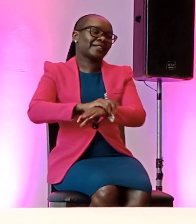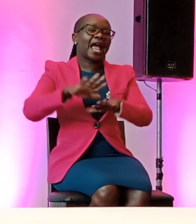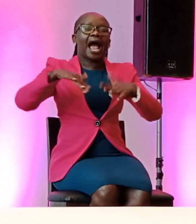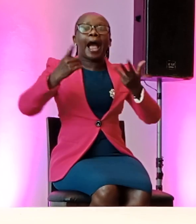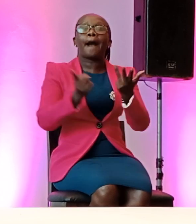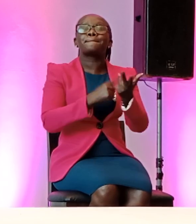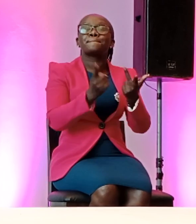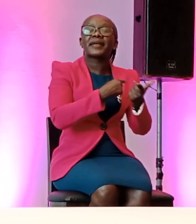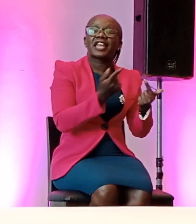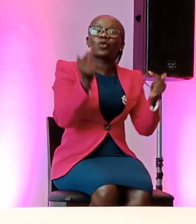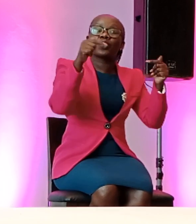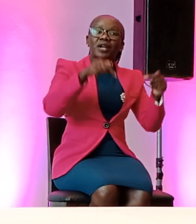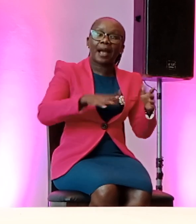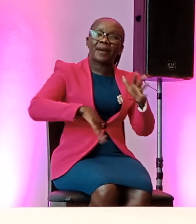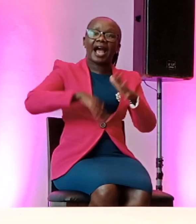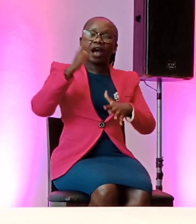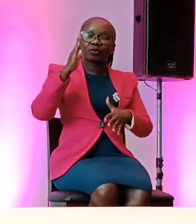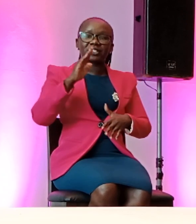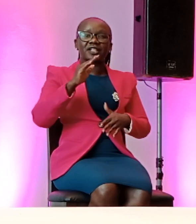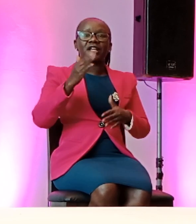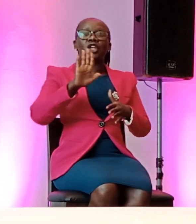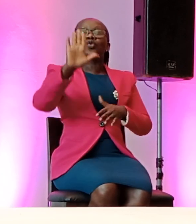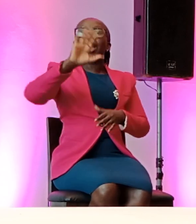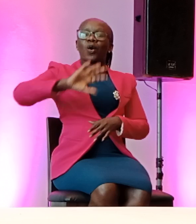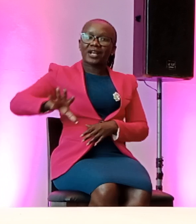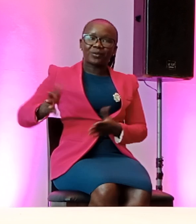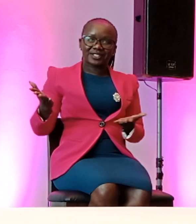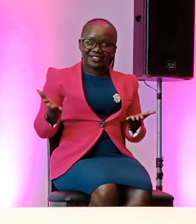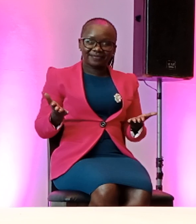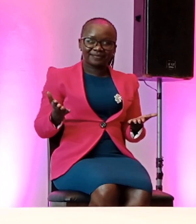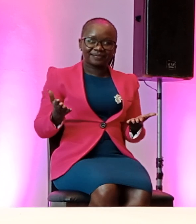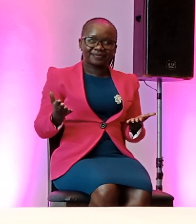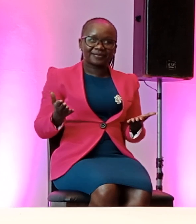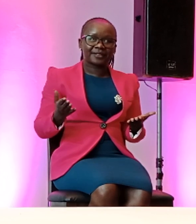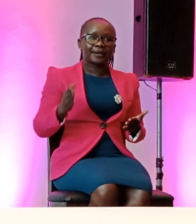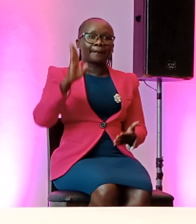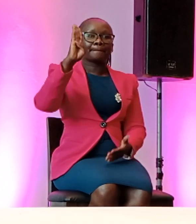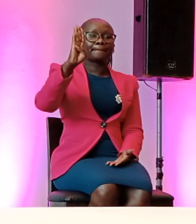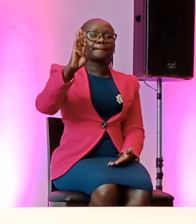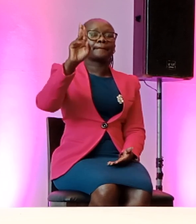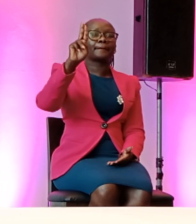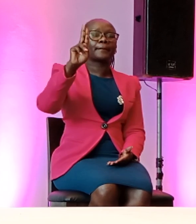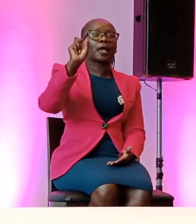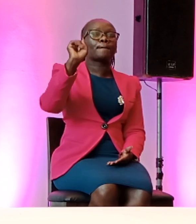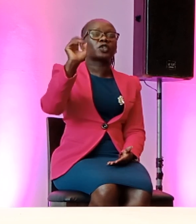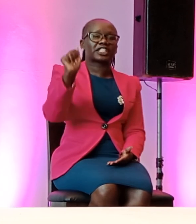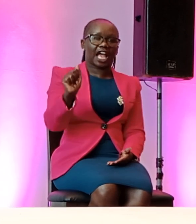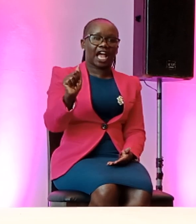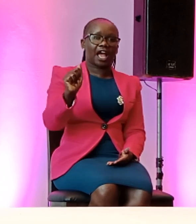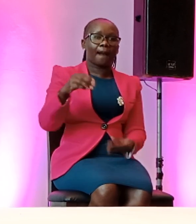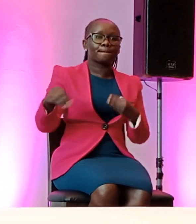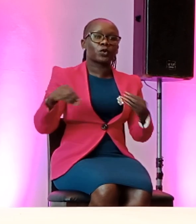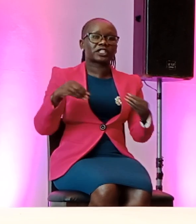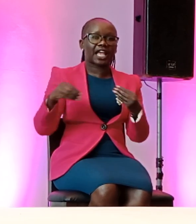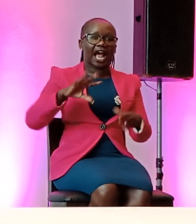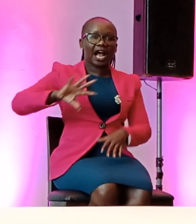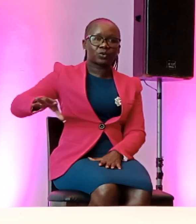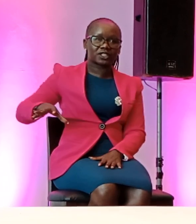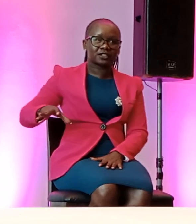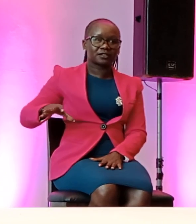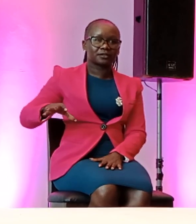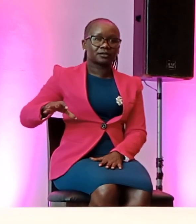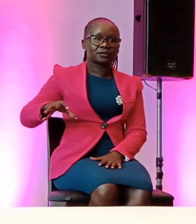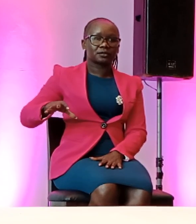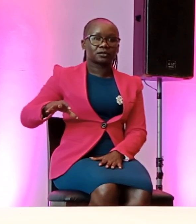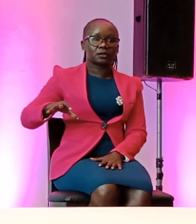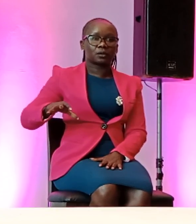How many will come out of their own counties, their own comfort zones, to go look for a